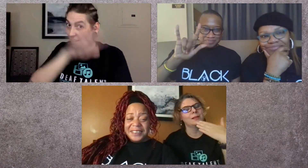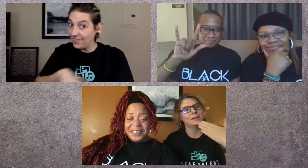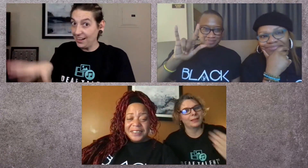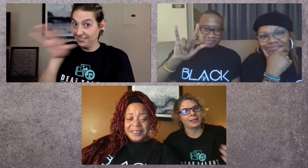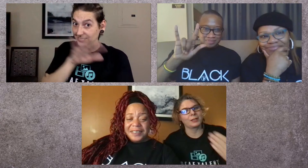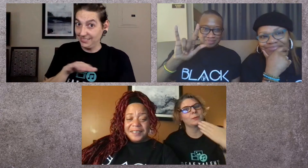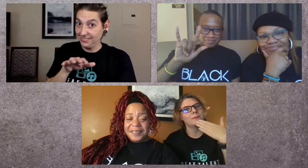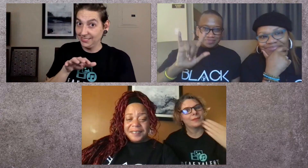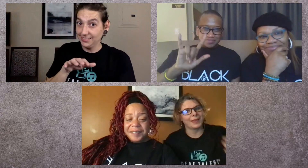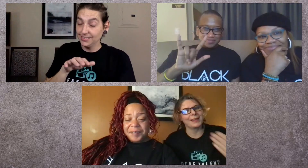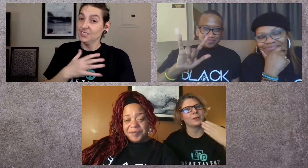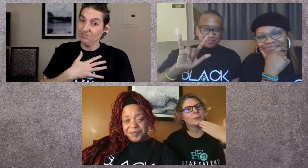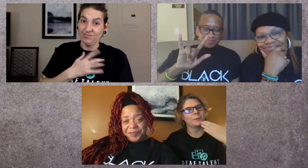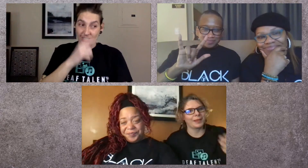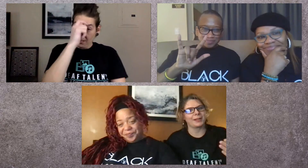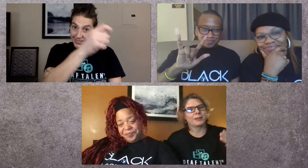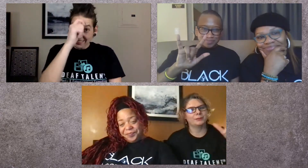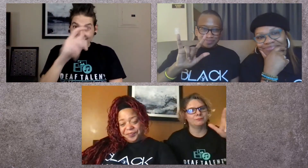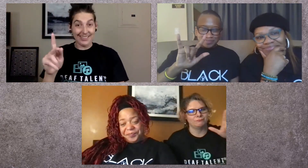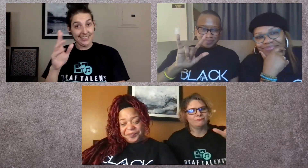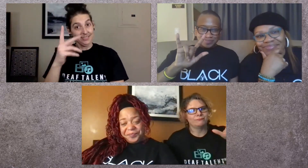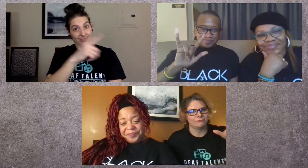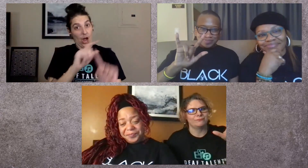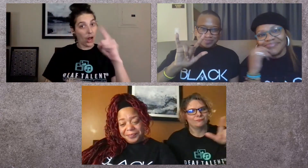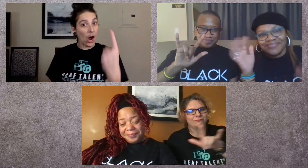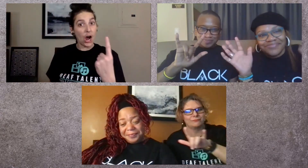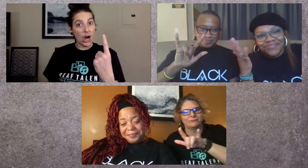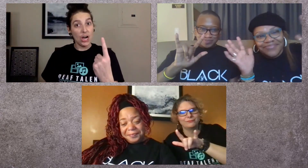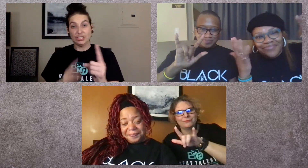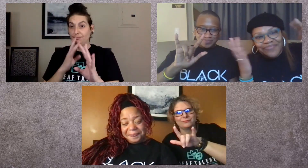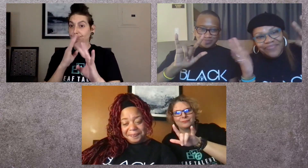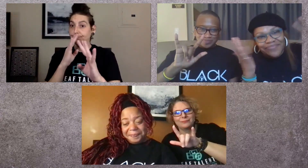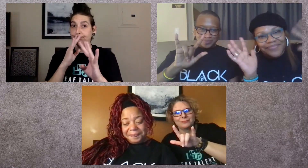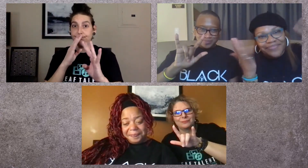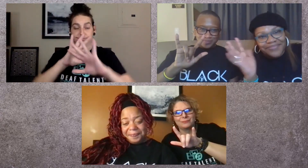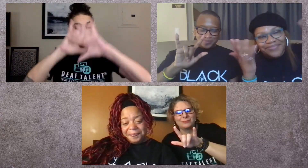scenes for all of us